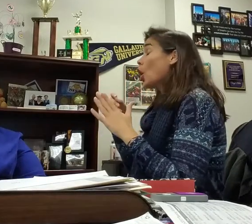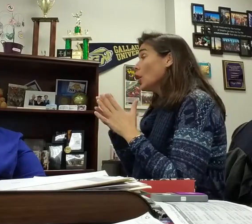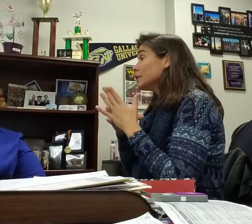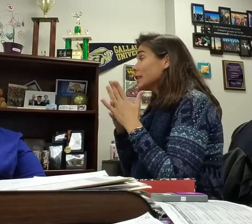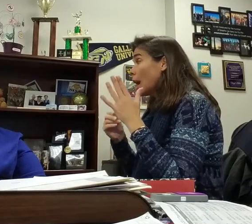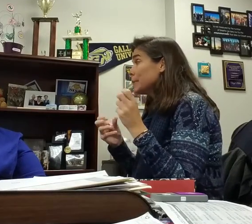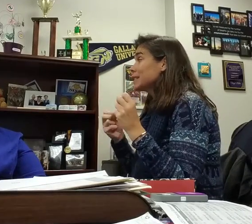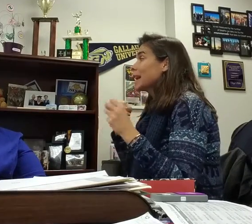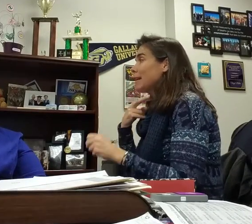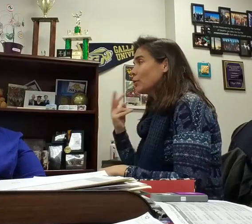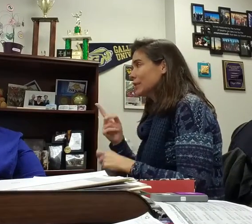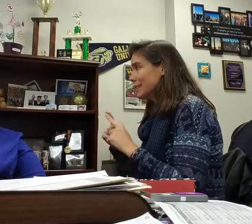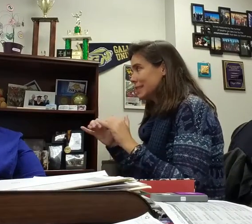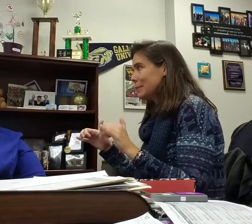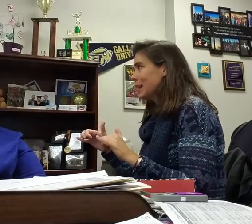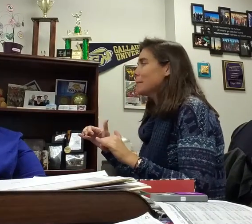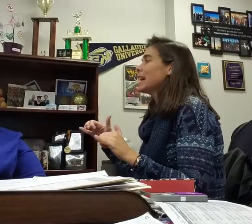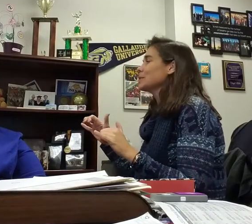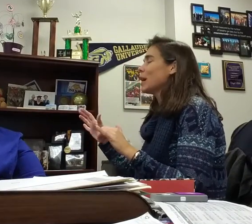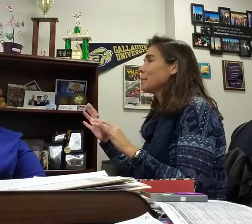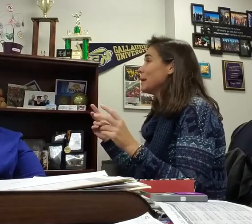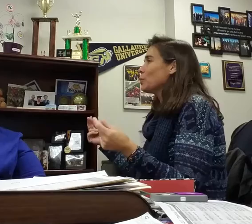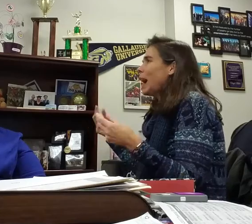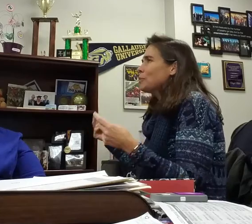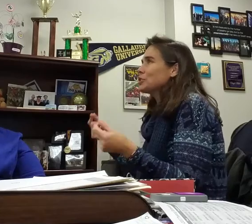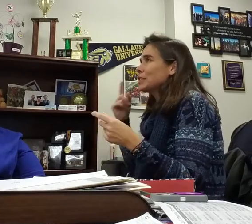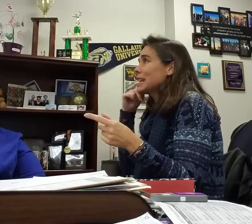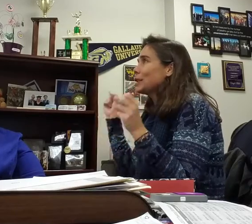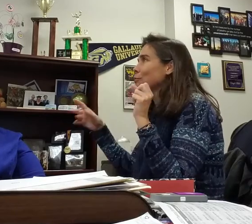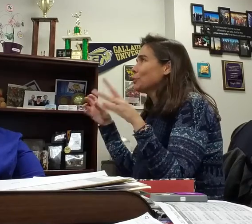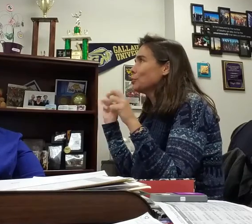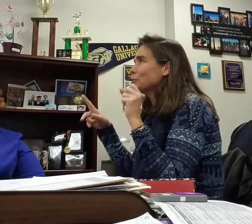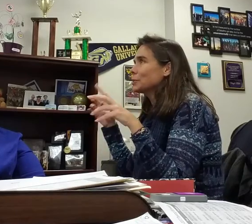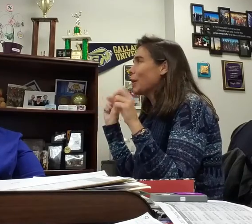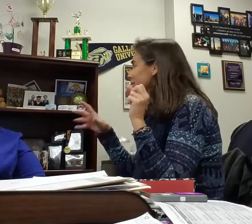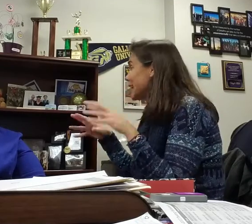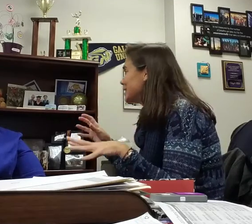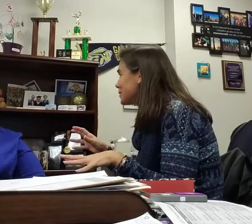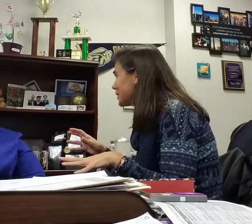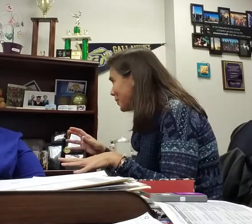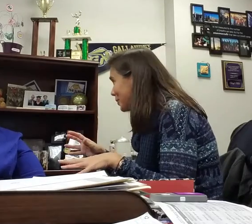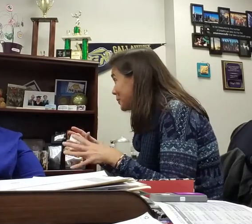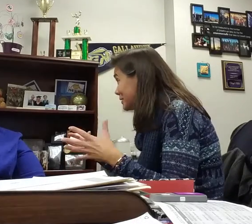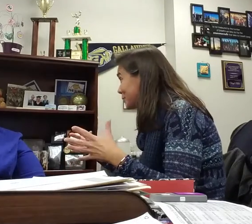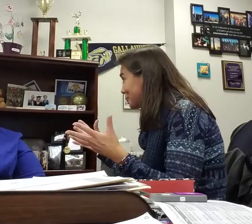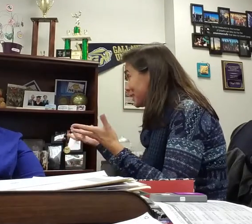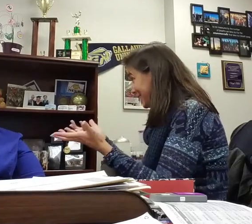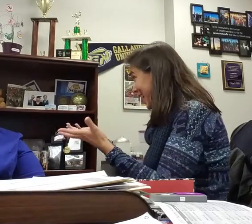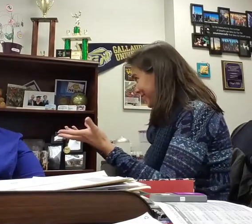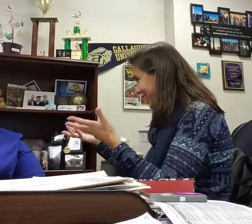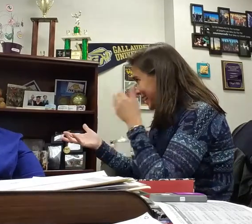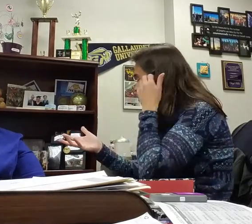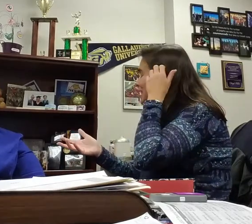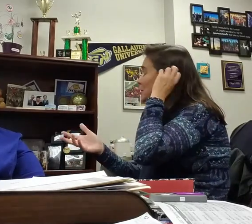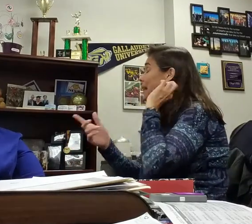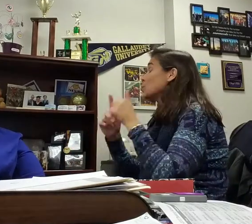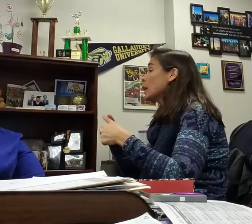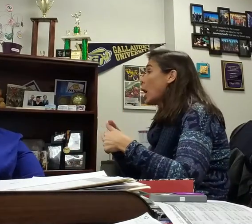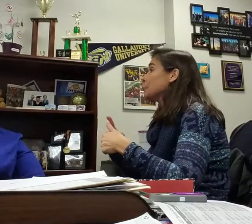hard to copy, sign, and voice at the same time. That's why. But I was just thinking through spontaneously, what could we do to fix that, right? So that's one option: